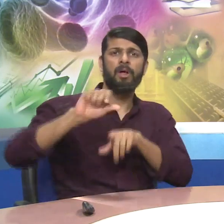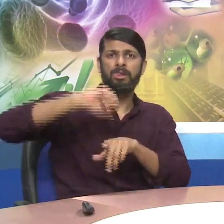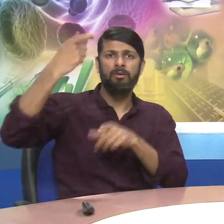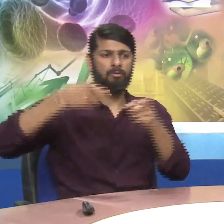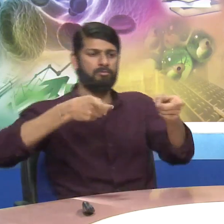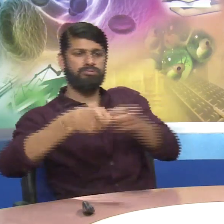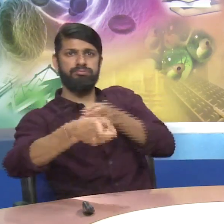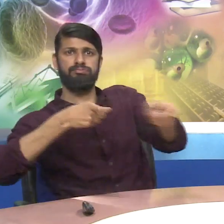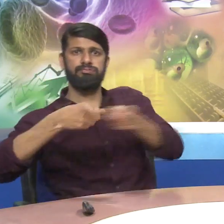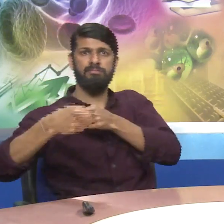state.